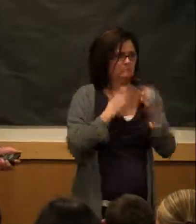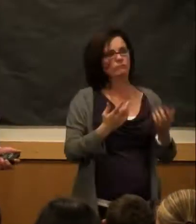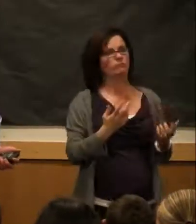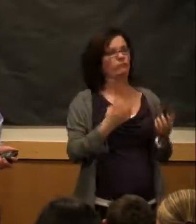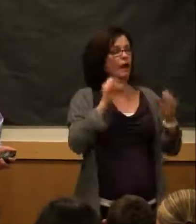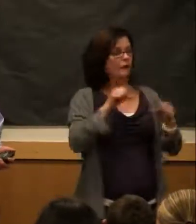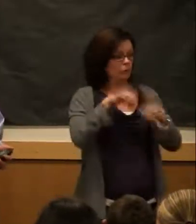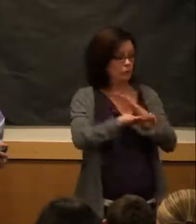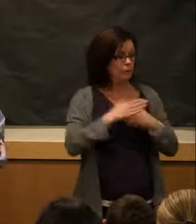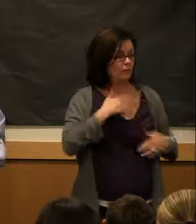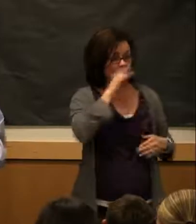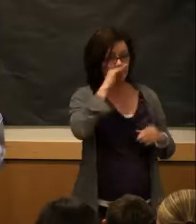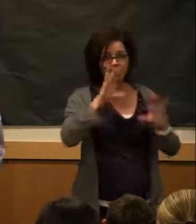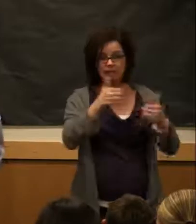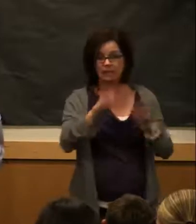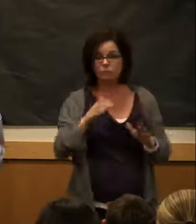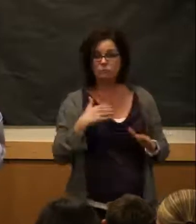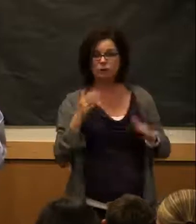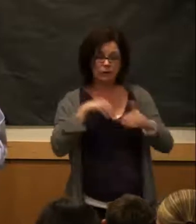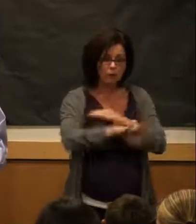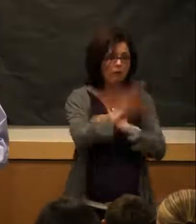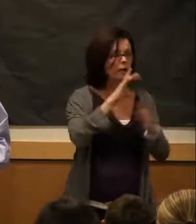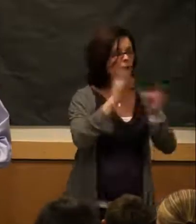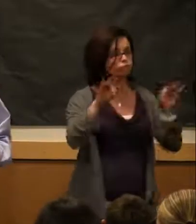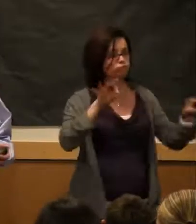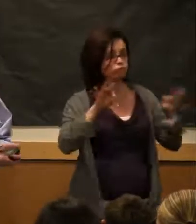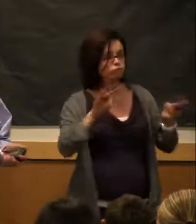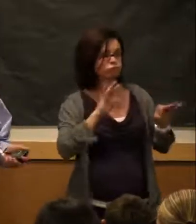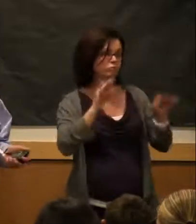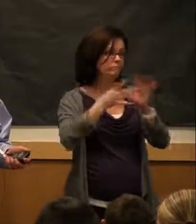kids' classrooms and talk about blindness.